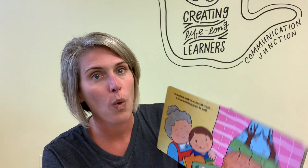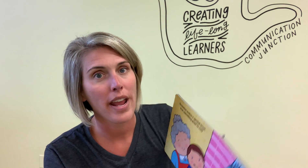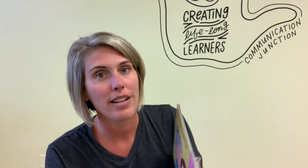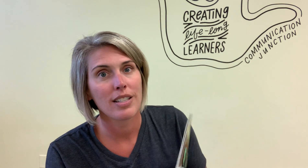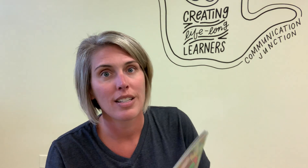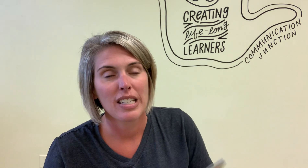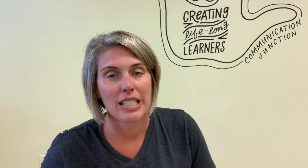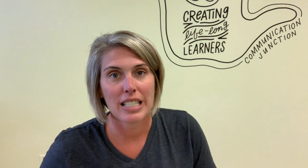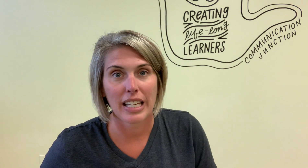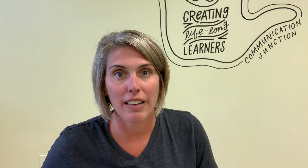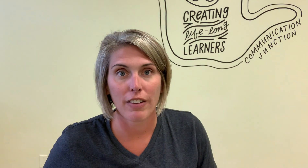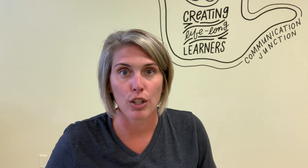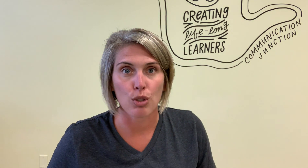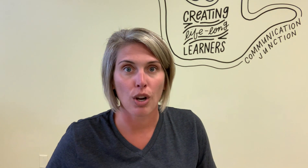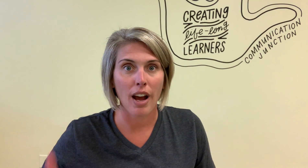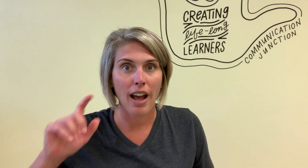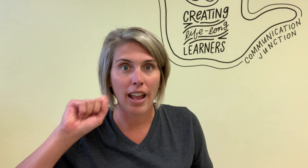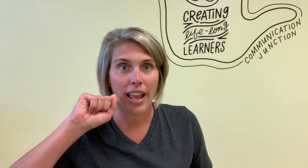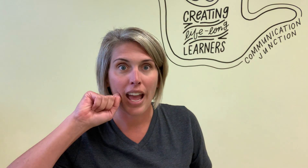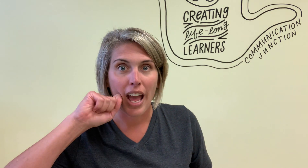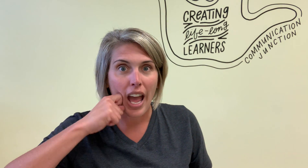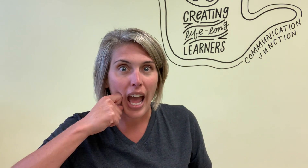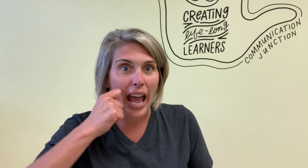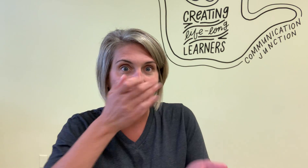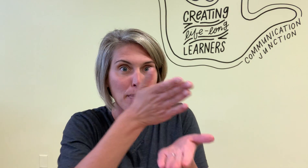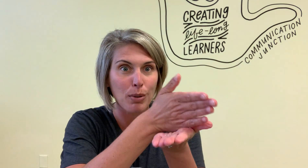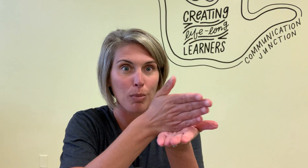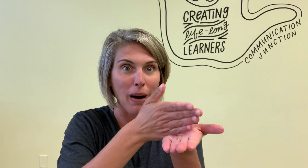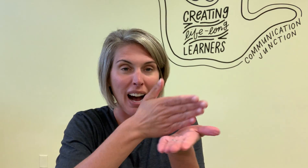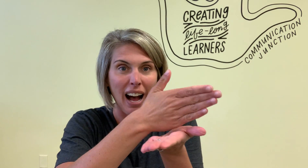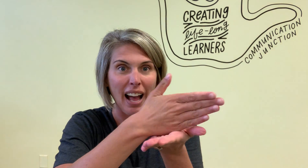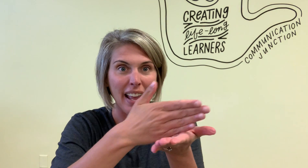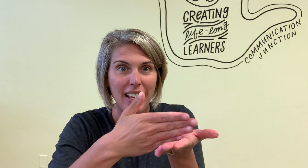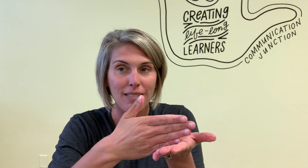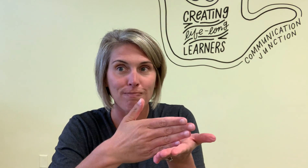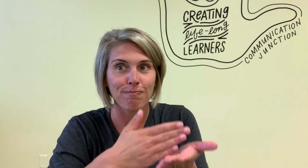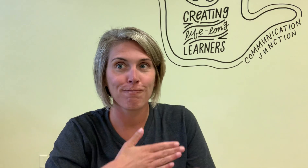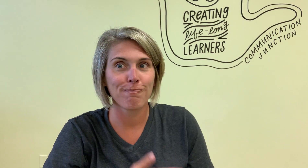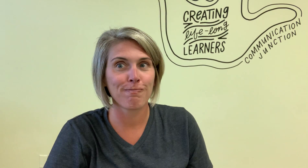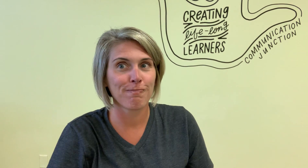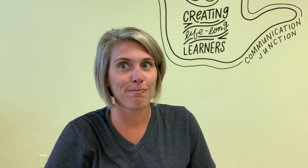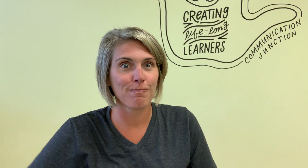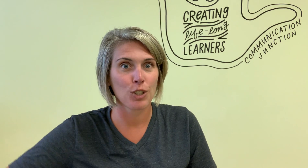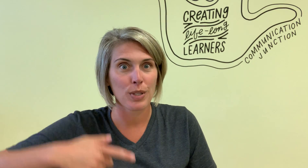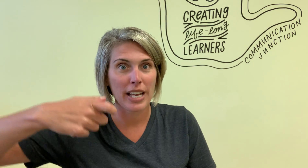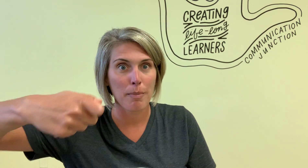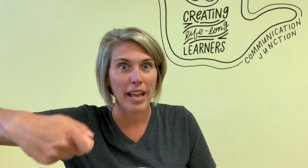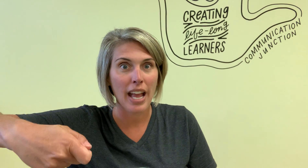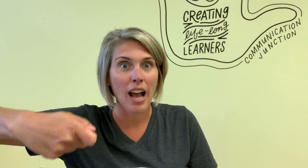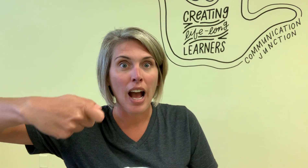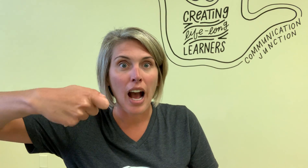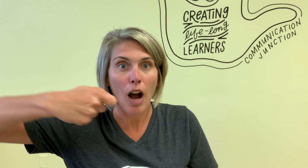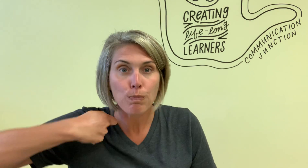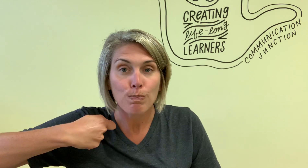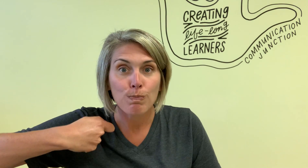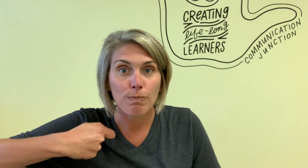wait to give it a try. Apple pie. Should we take a bite?